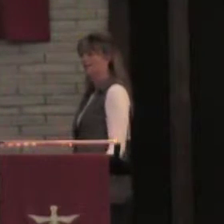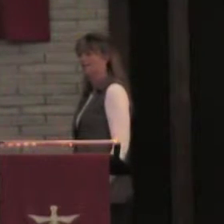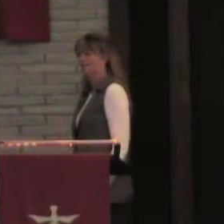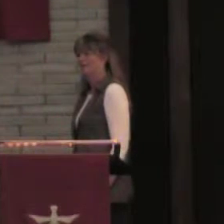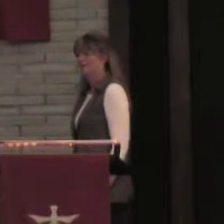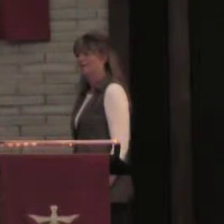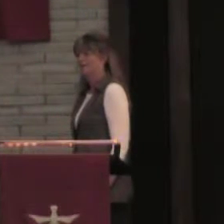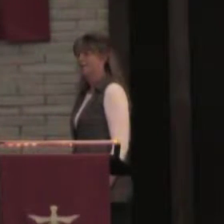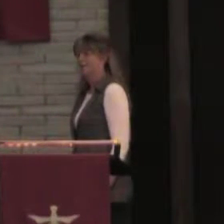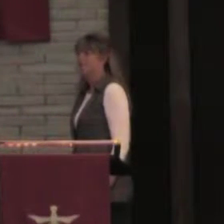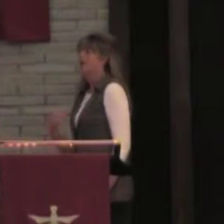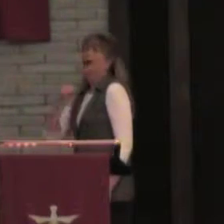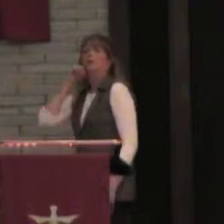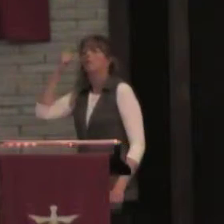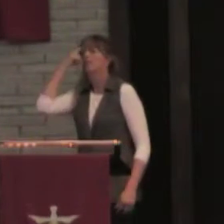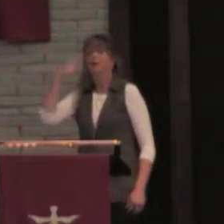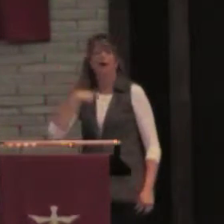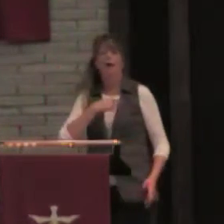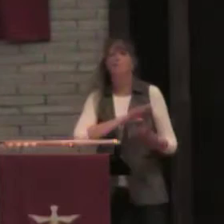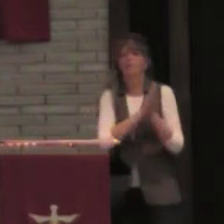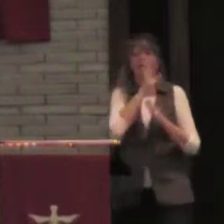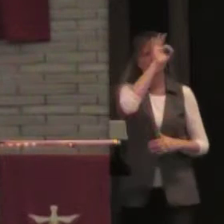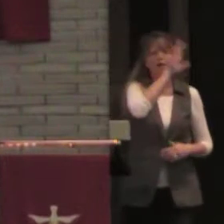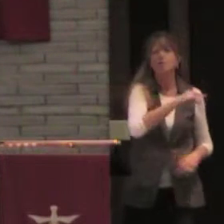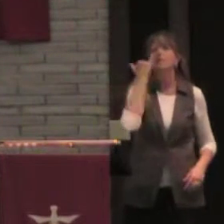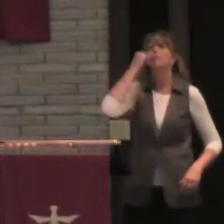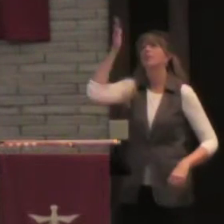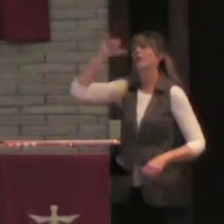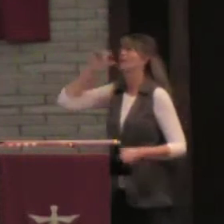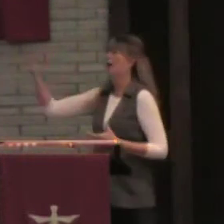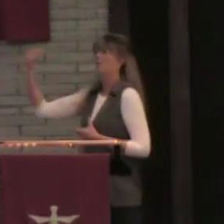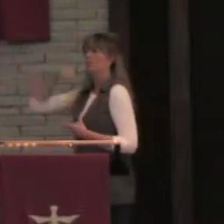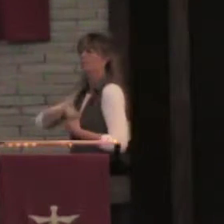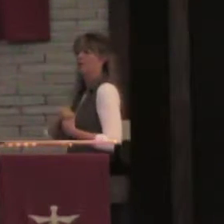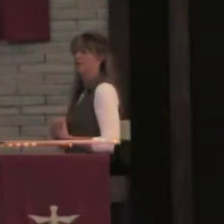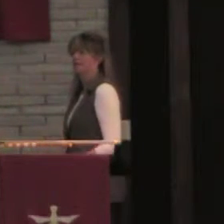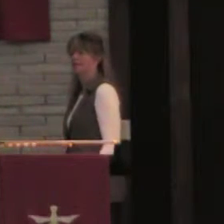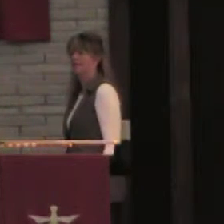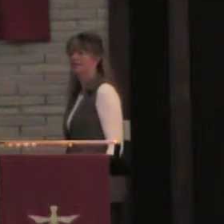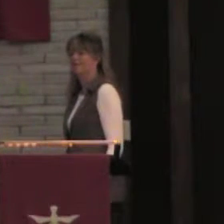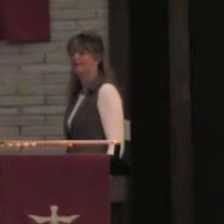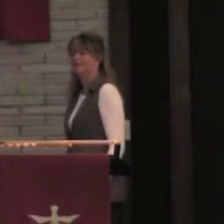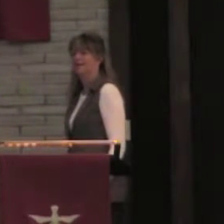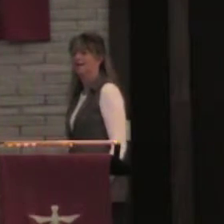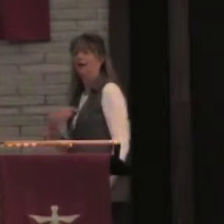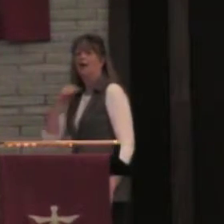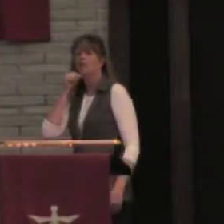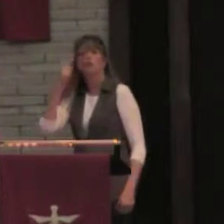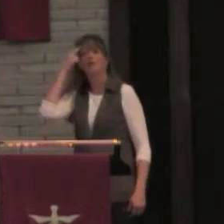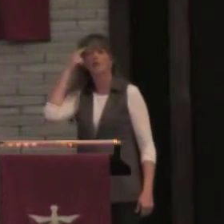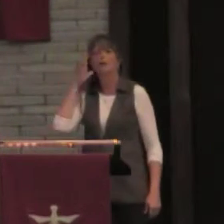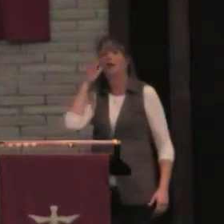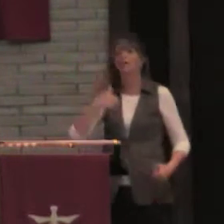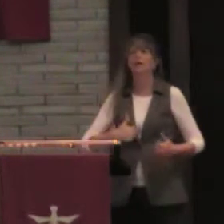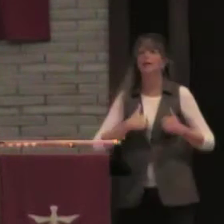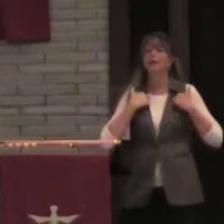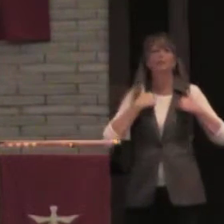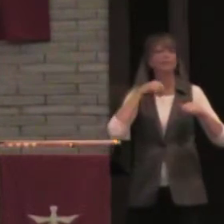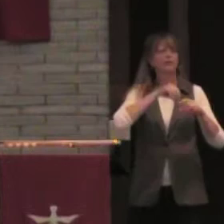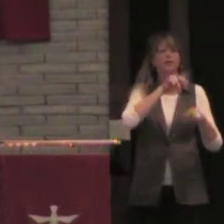I would have adopted all these children if God hadn't put that in my heart. I don't think I would have become a pastor if God did not put the desire in my heart. I don't think I